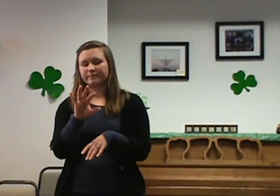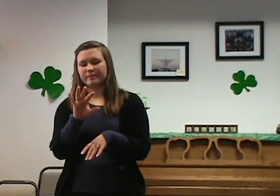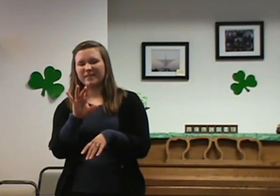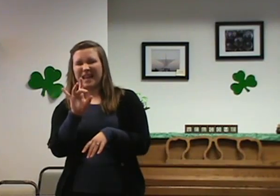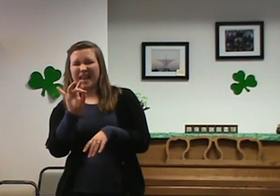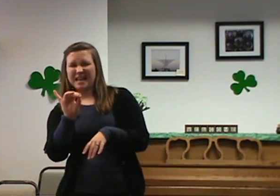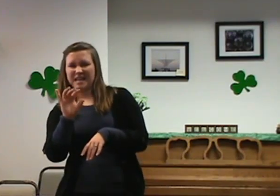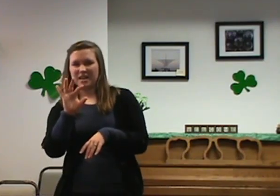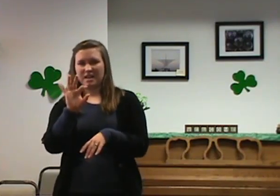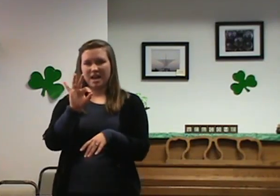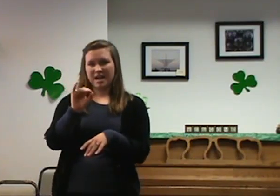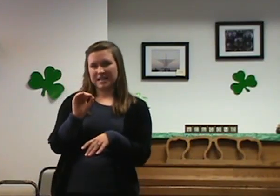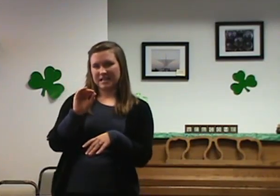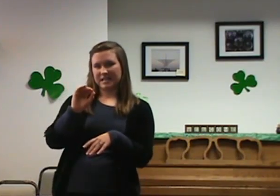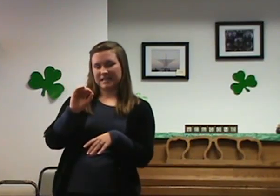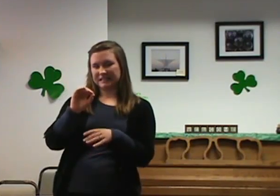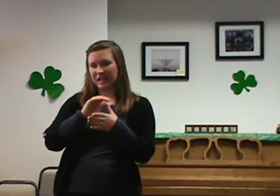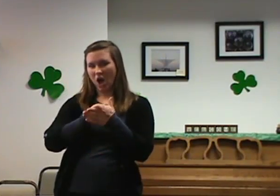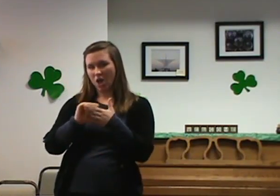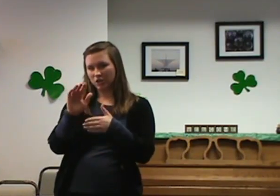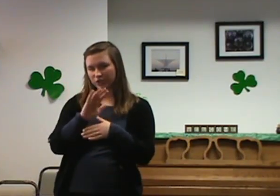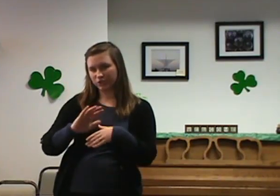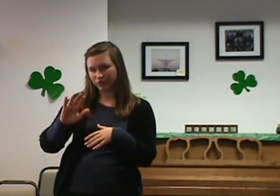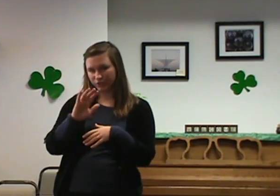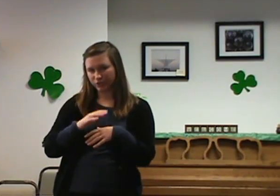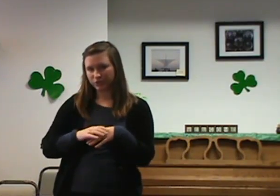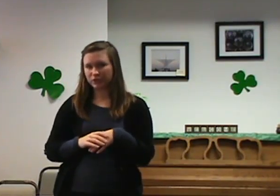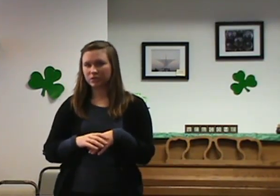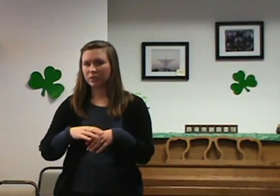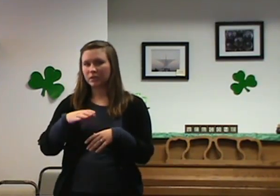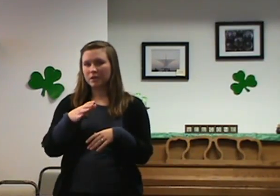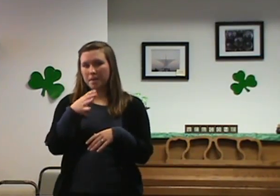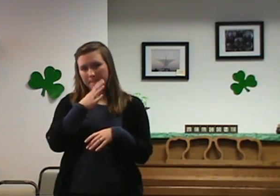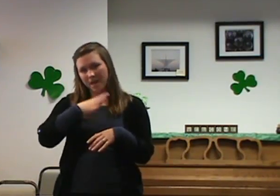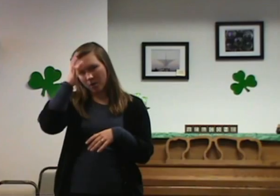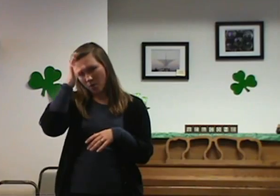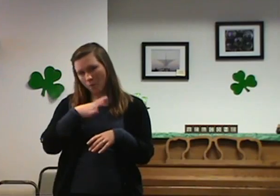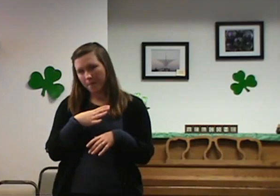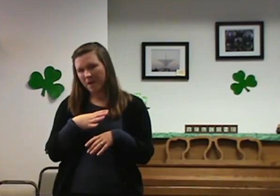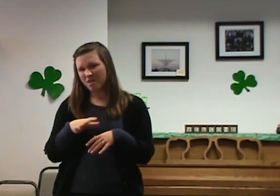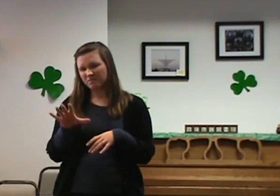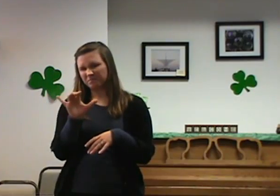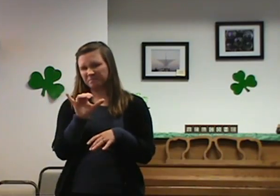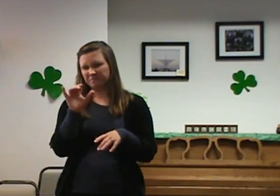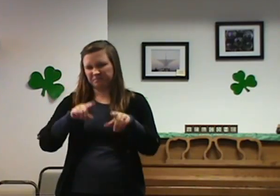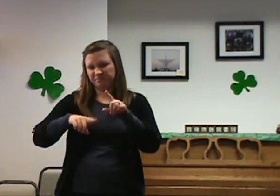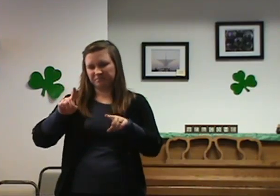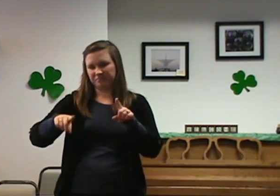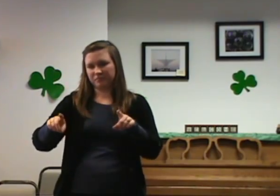$79.95 and the men's is $89.95 for the Braille watches. The talking watches run anywhere